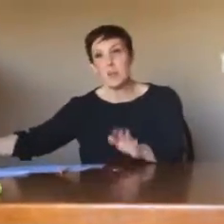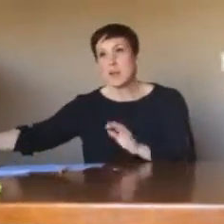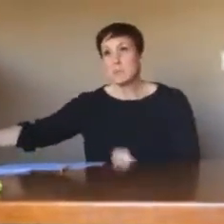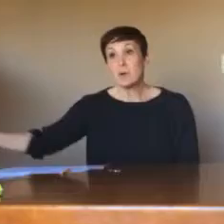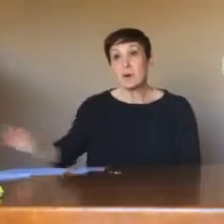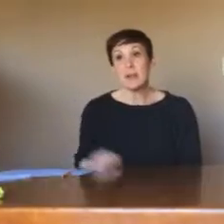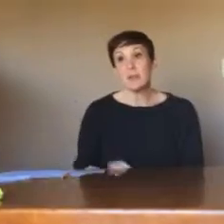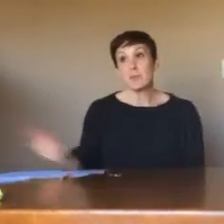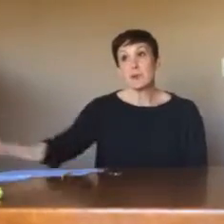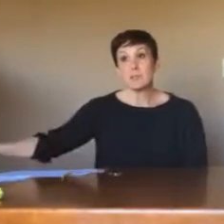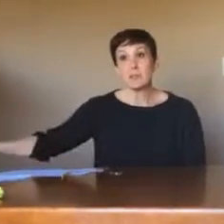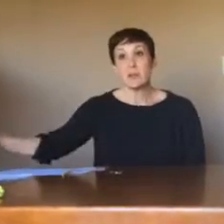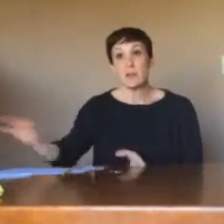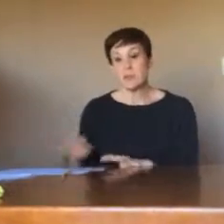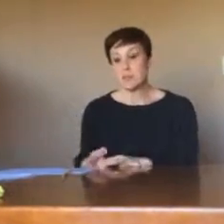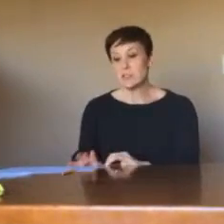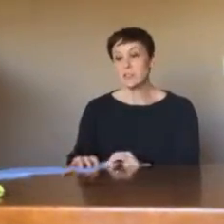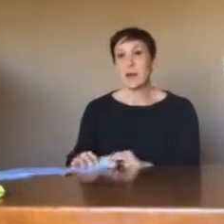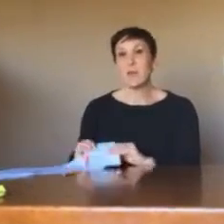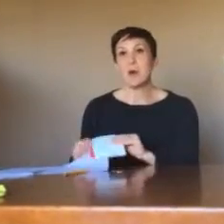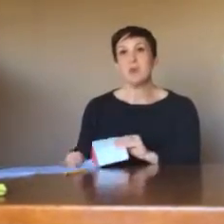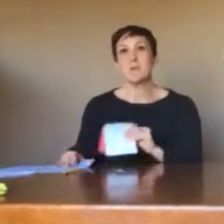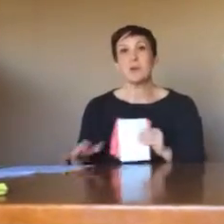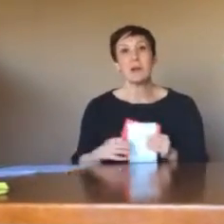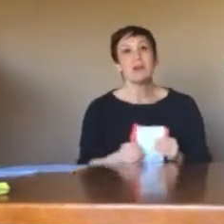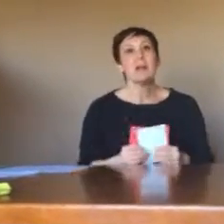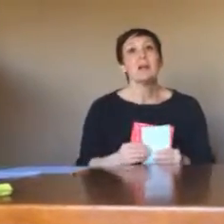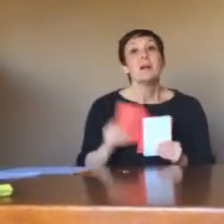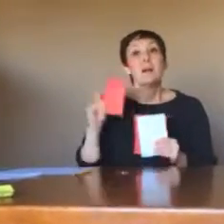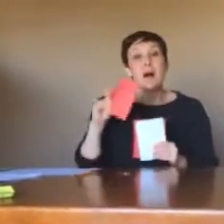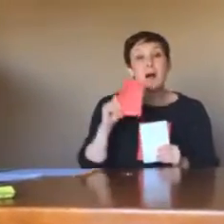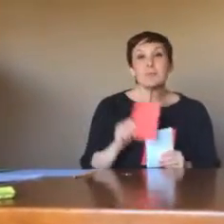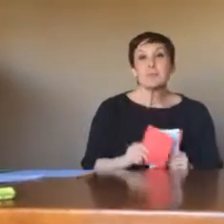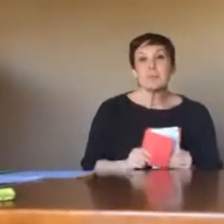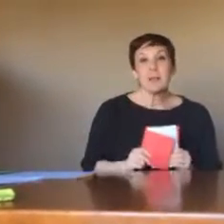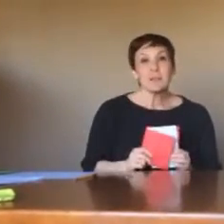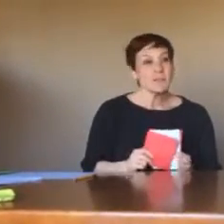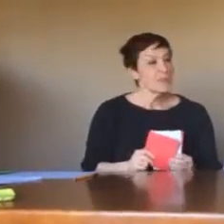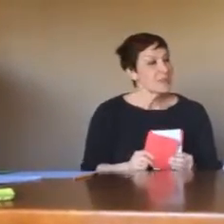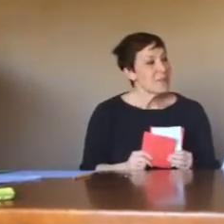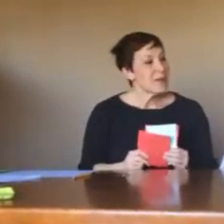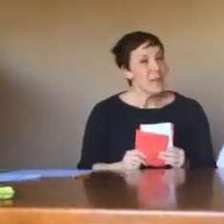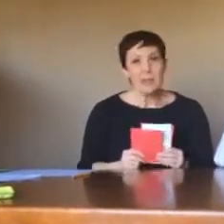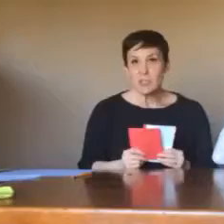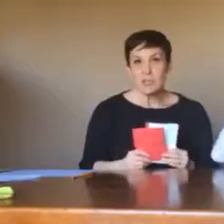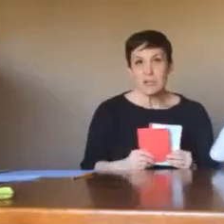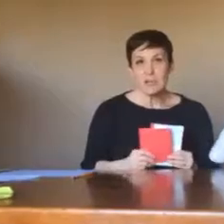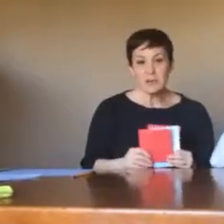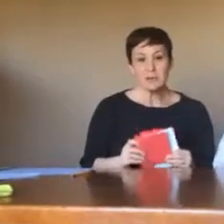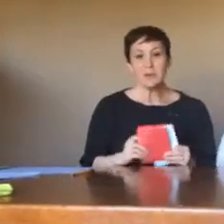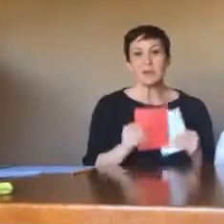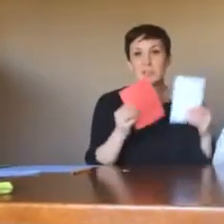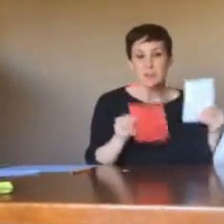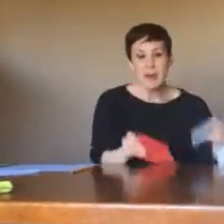penny board, and we're going to start over. She's got one more distractor for the red matching here, so we're going to do